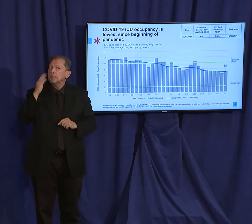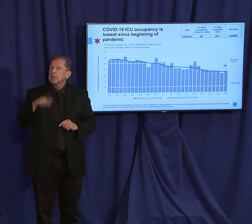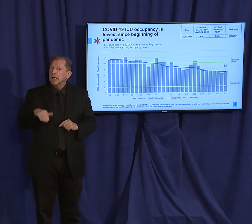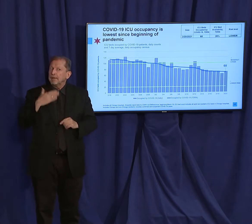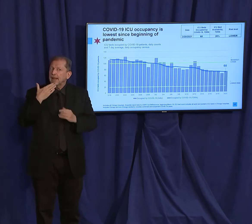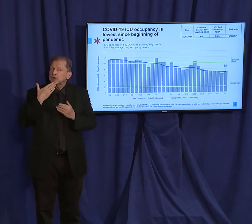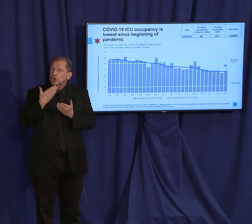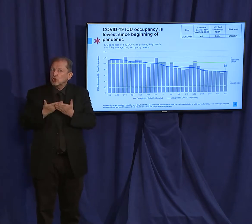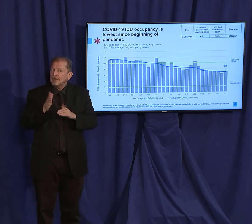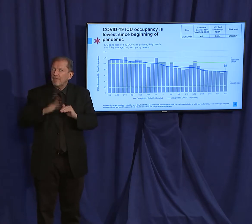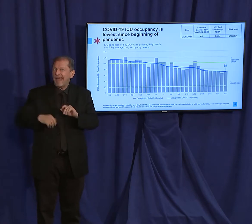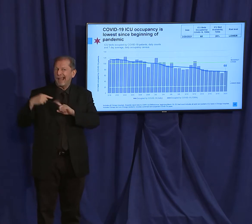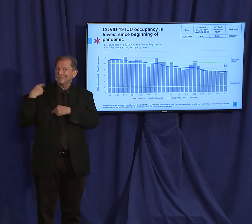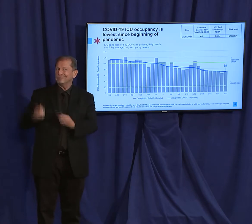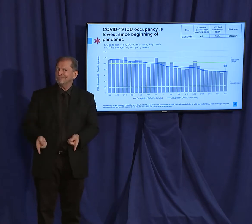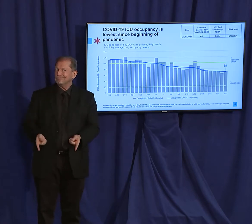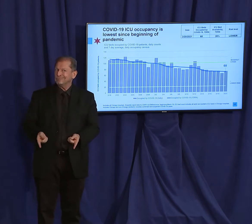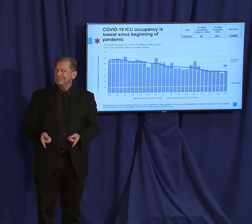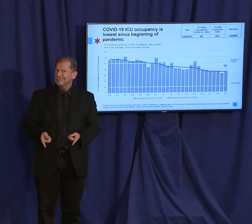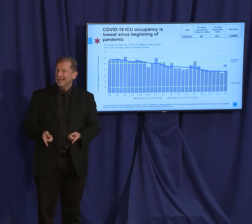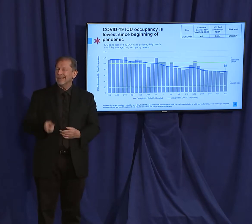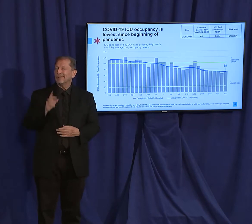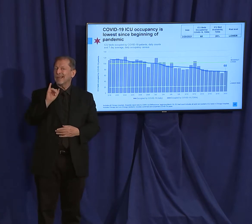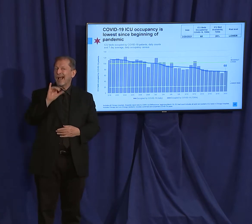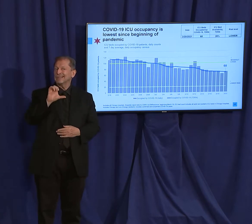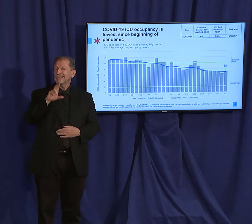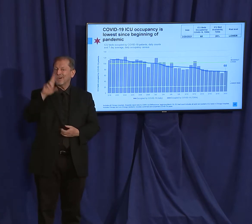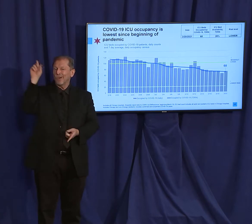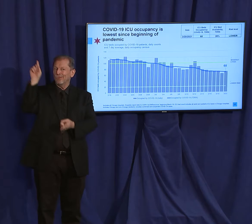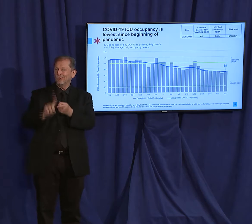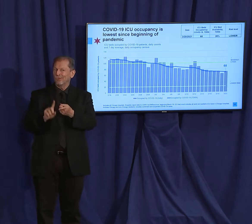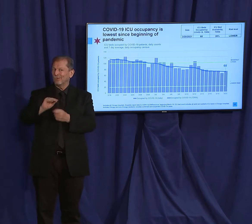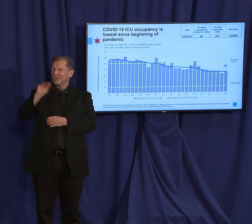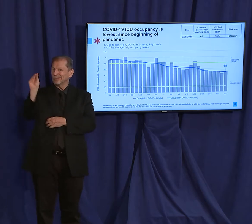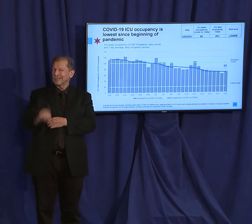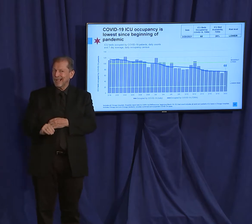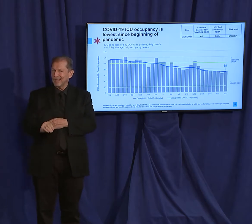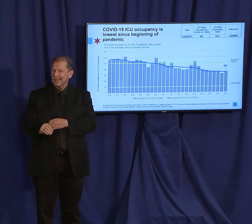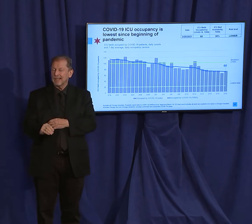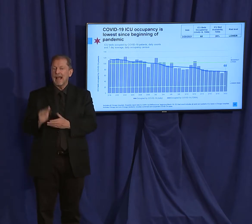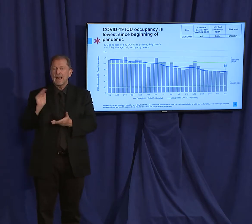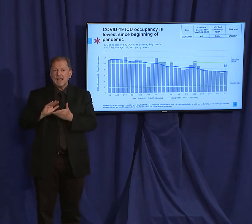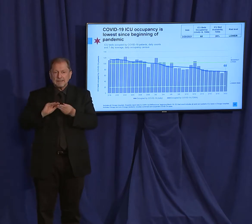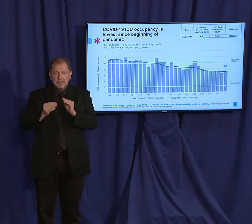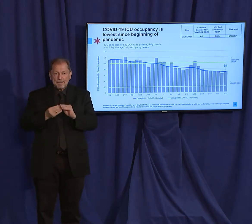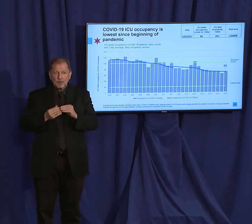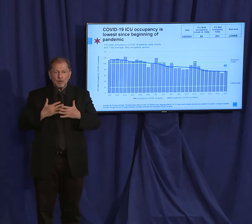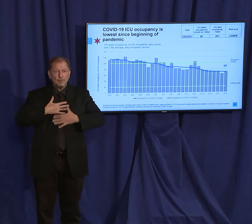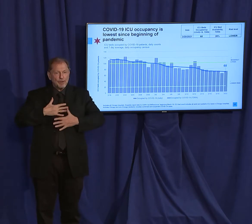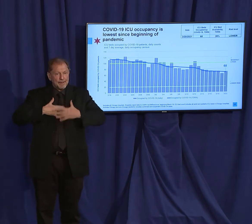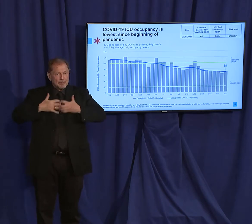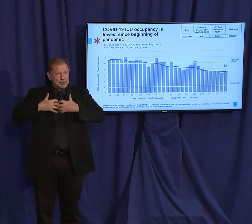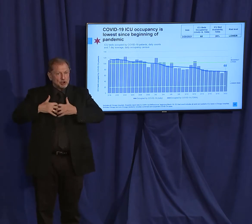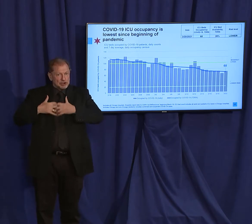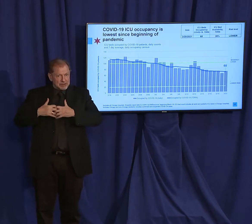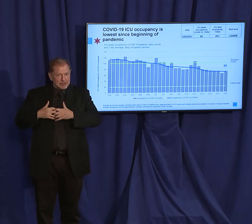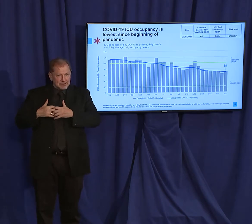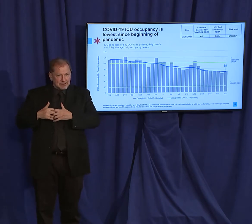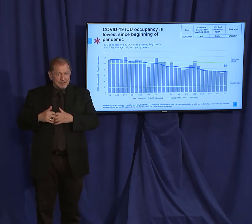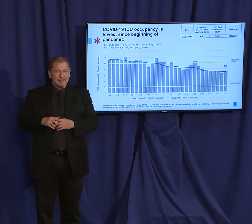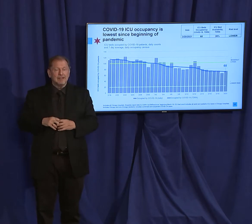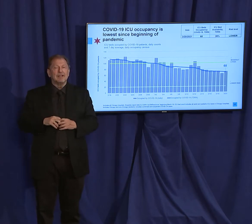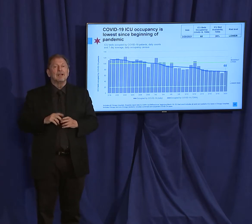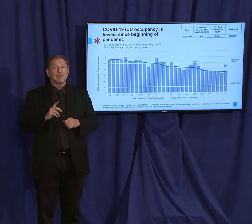that's good news. We have the fewest number of people seriously ill, the fewest number of people on ventilators, but that is coming out of the